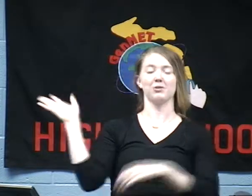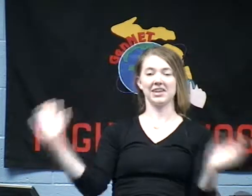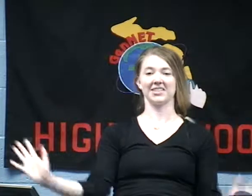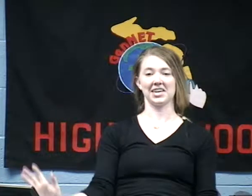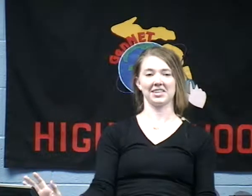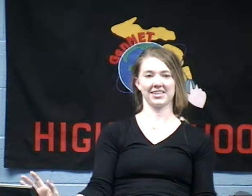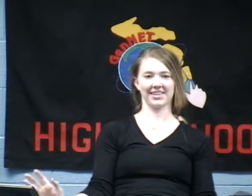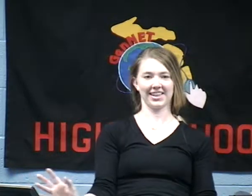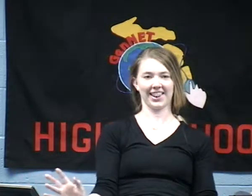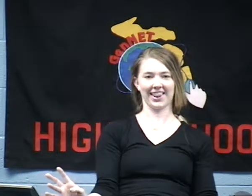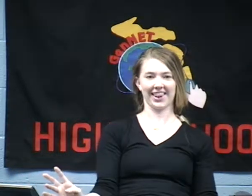think Z is?